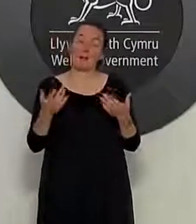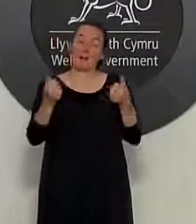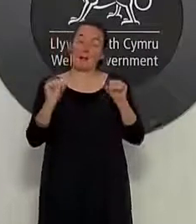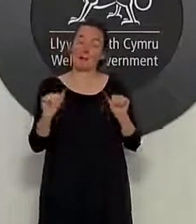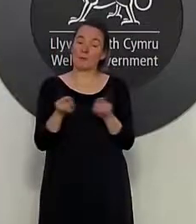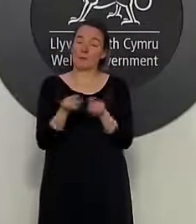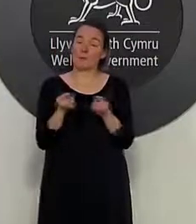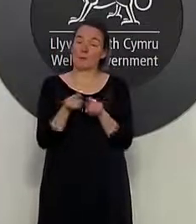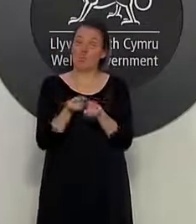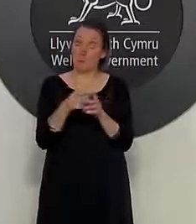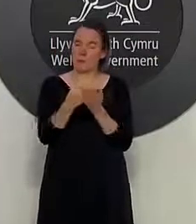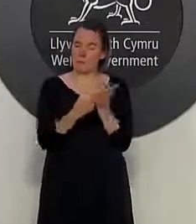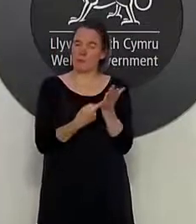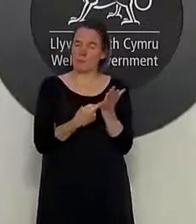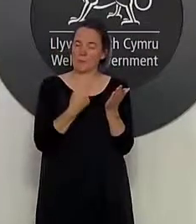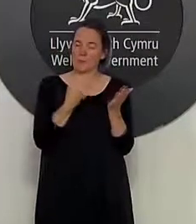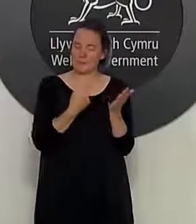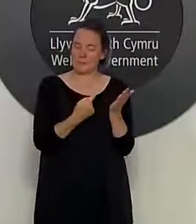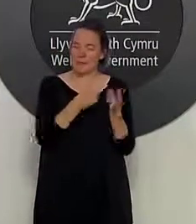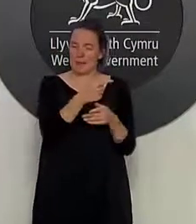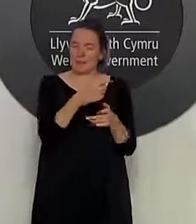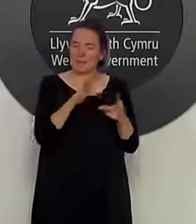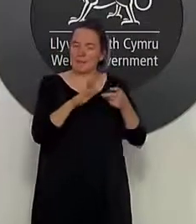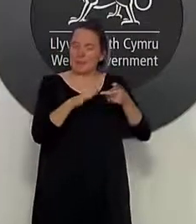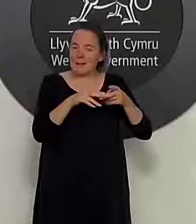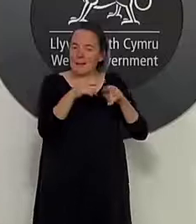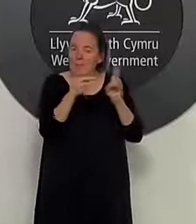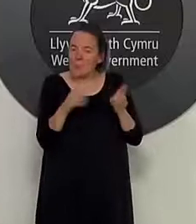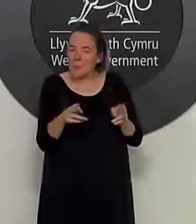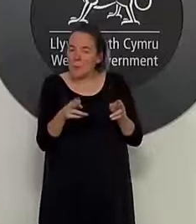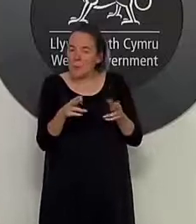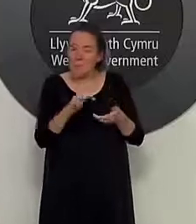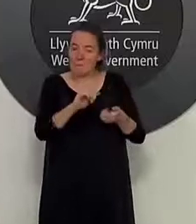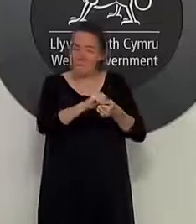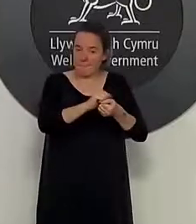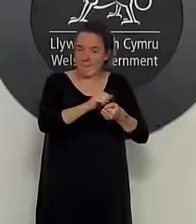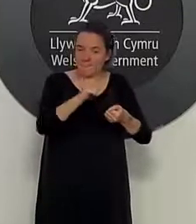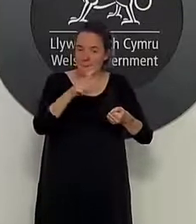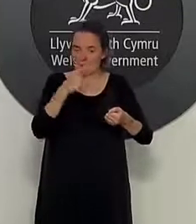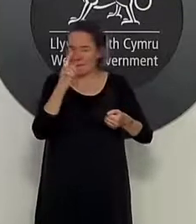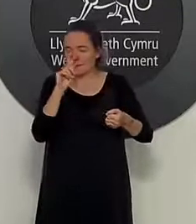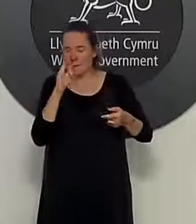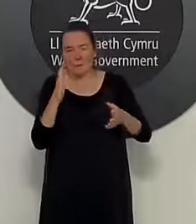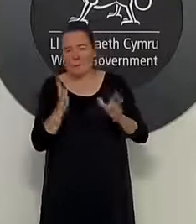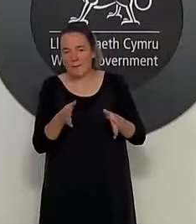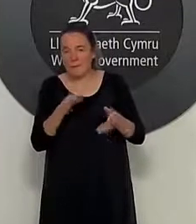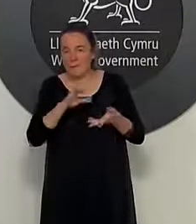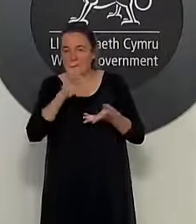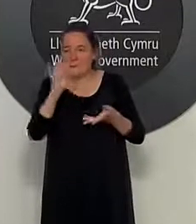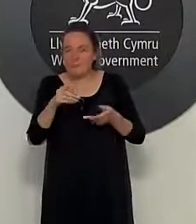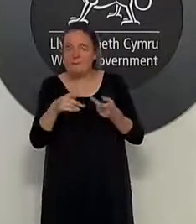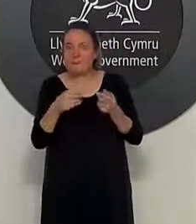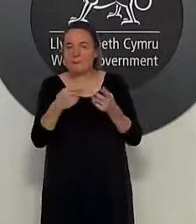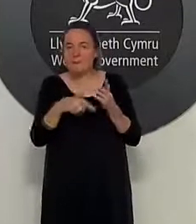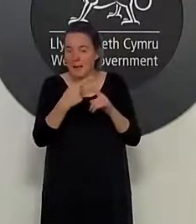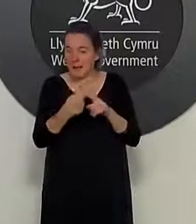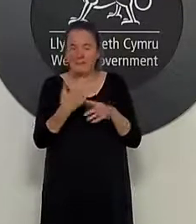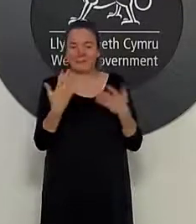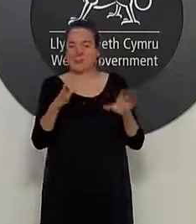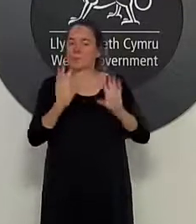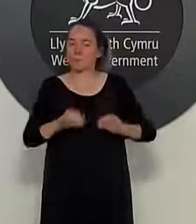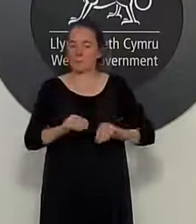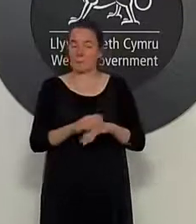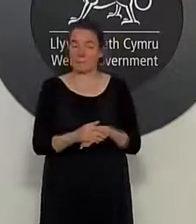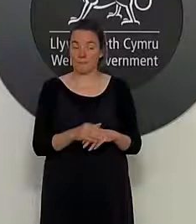agreement, which allows second home owners not to pay tax on their properties. There are early indications that these changes are